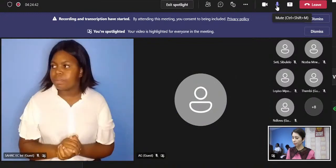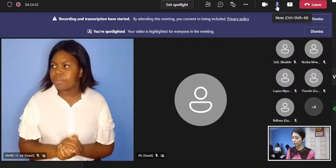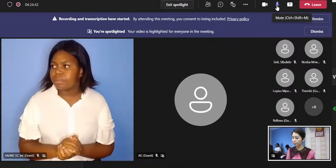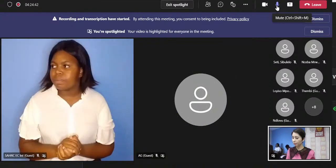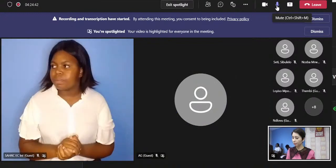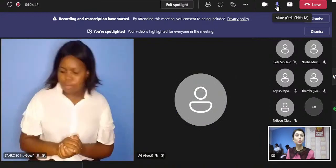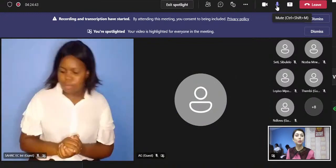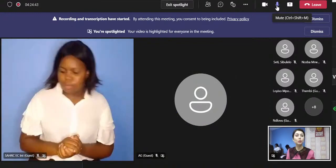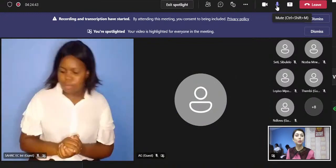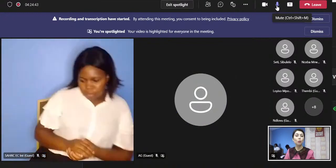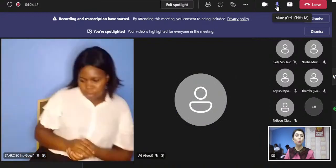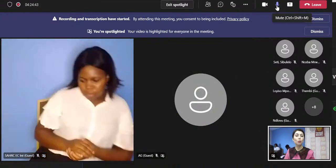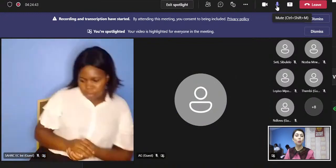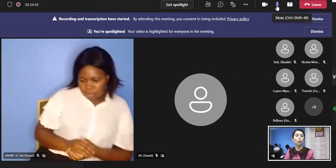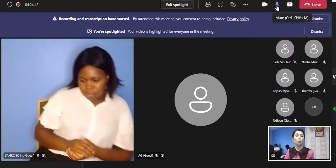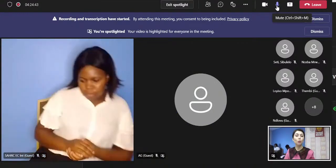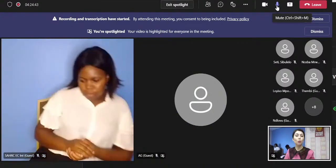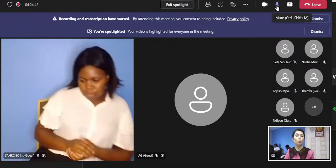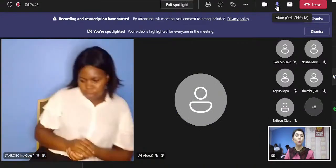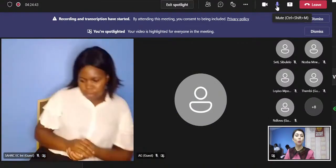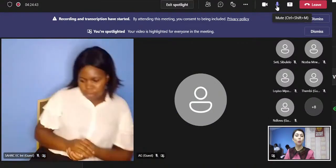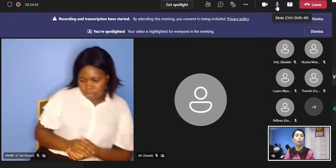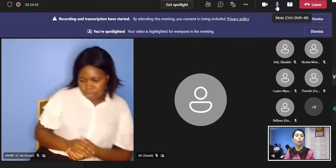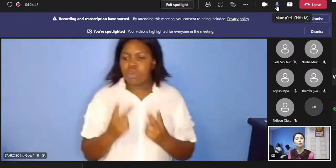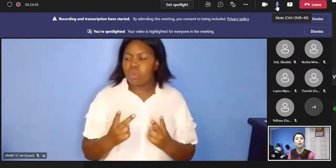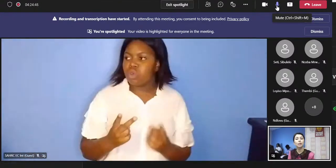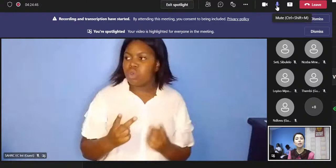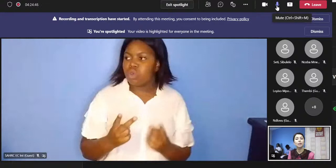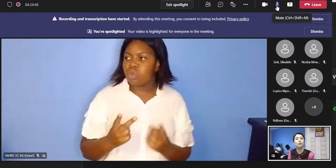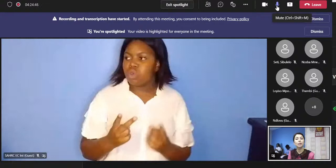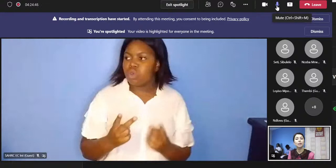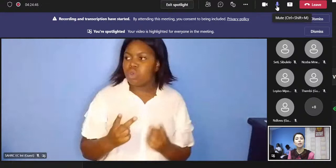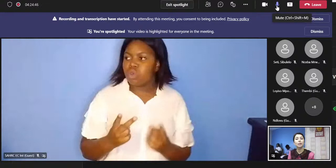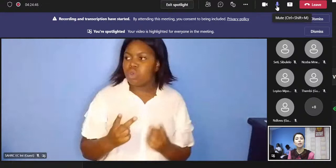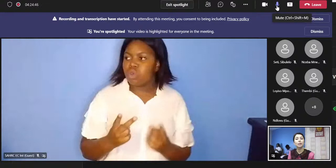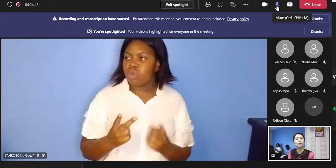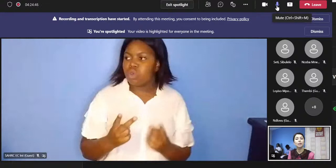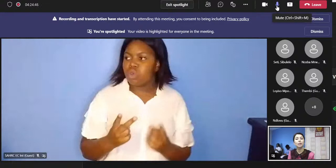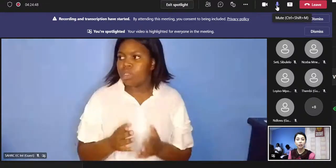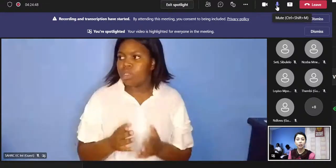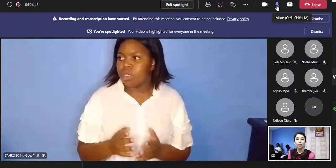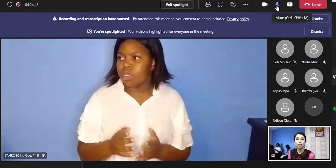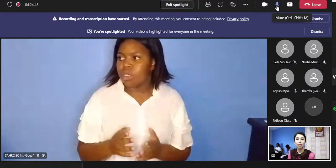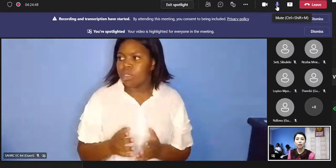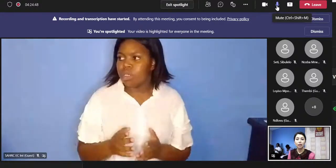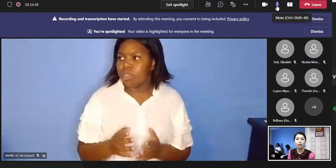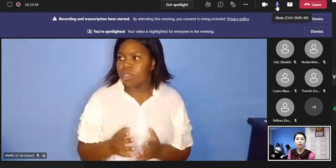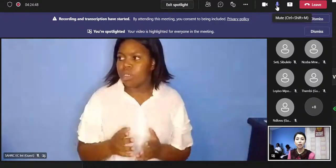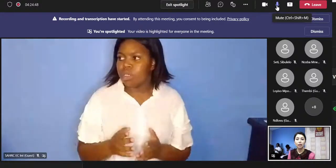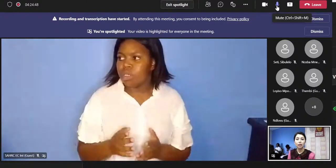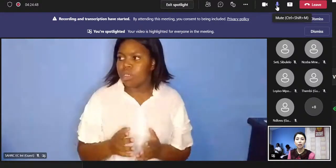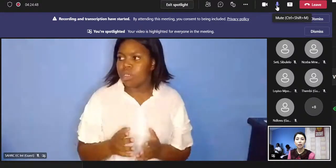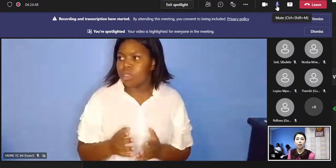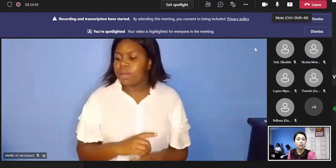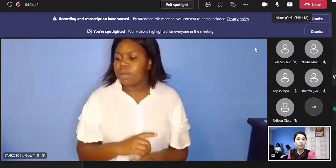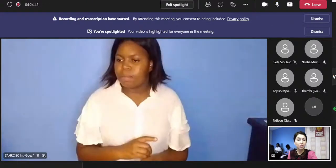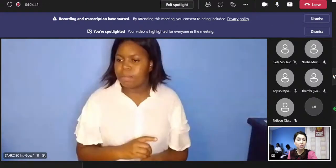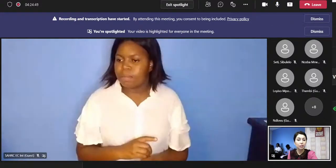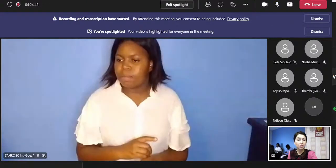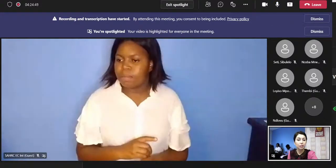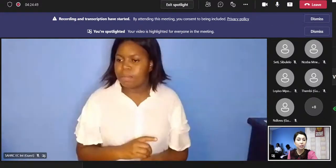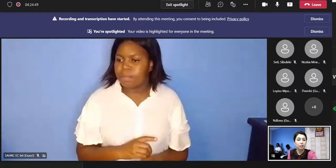I maybe have two questions based on the presentation this morning. Let me